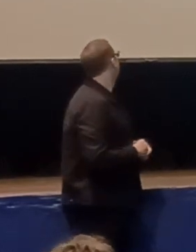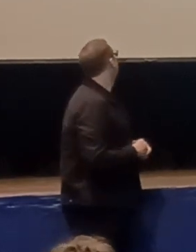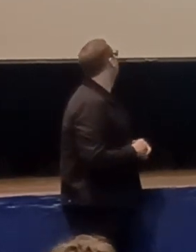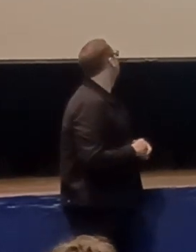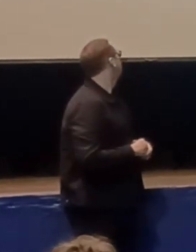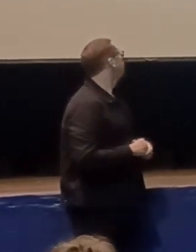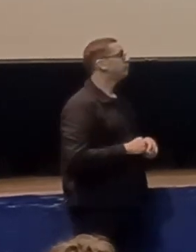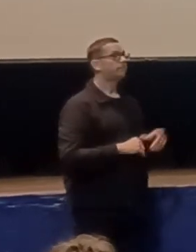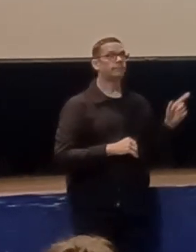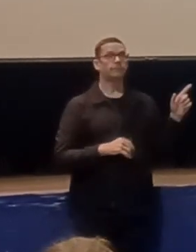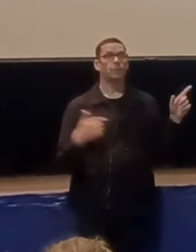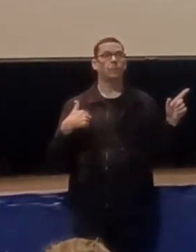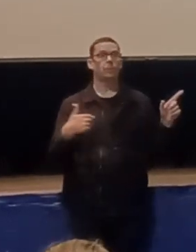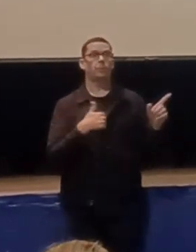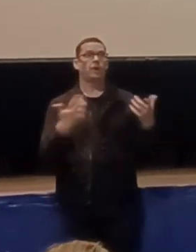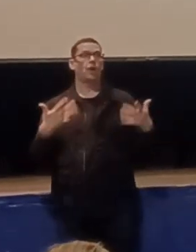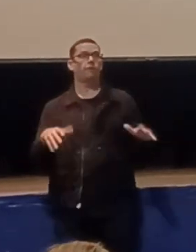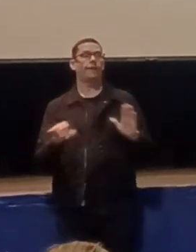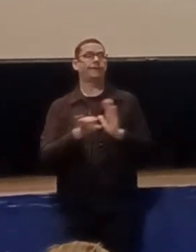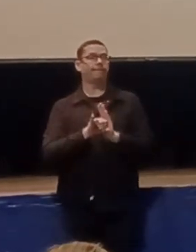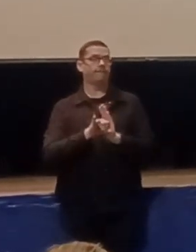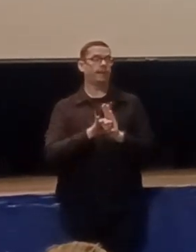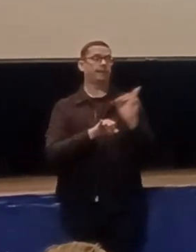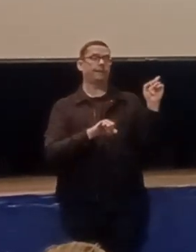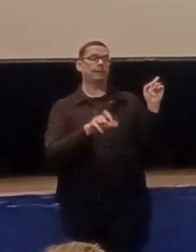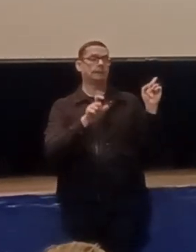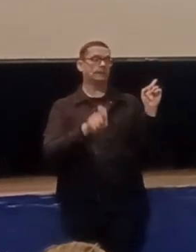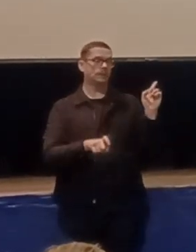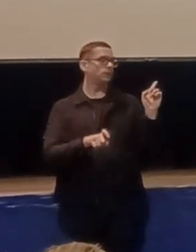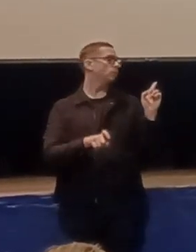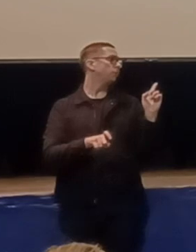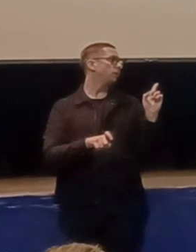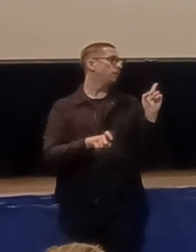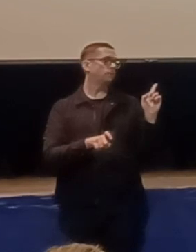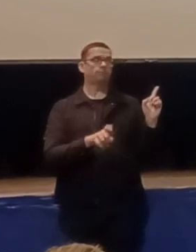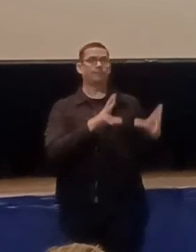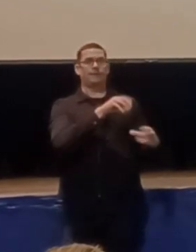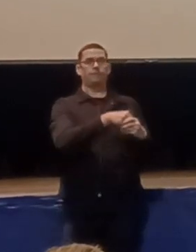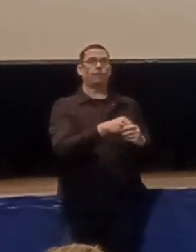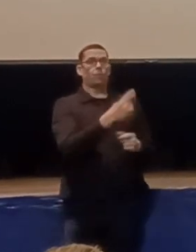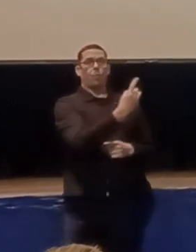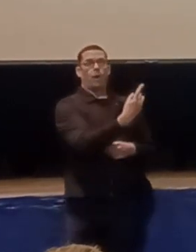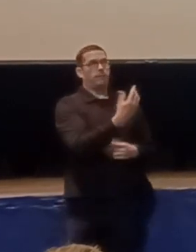identified that this would need to be accommodated in one or maybe